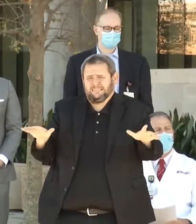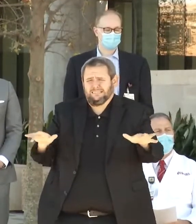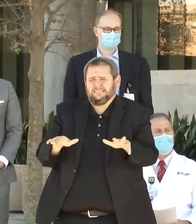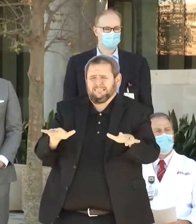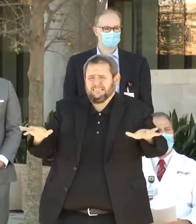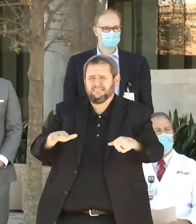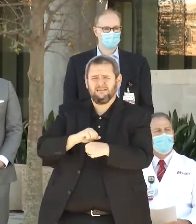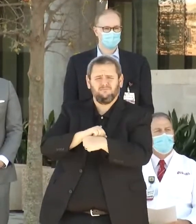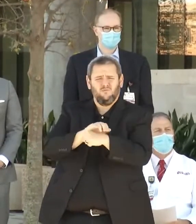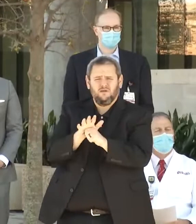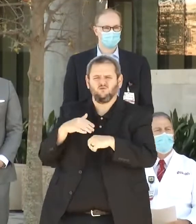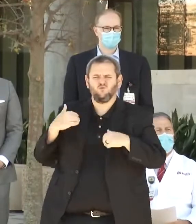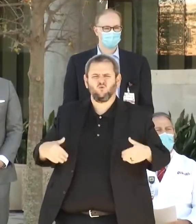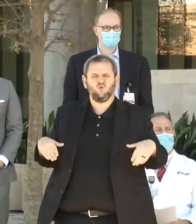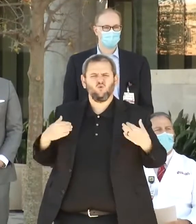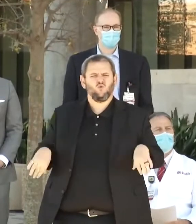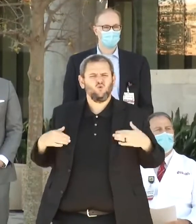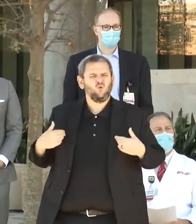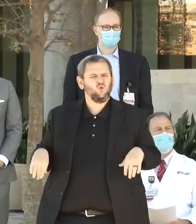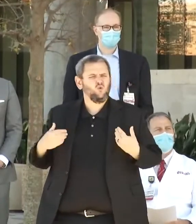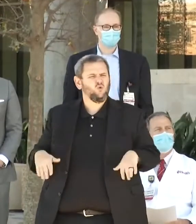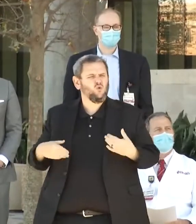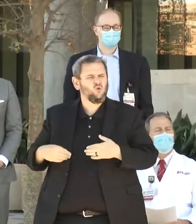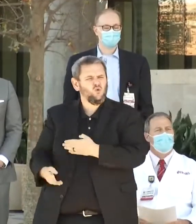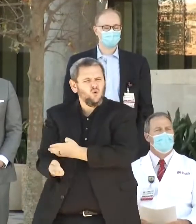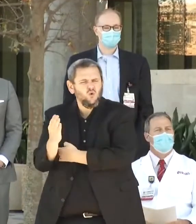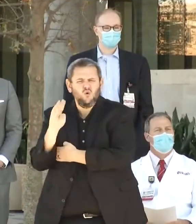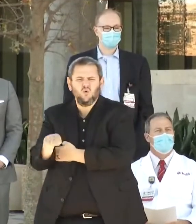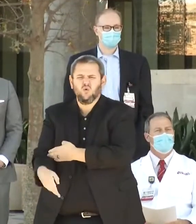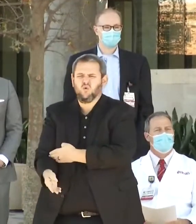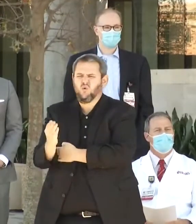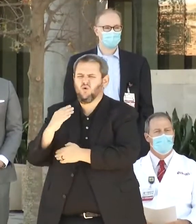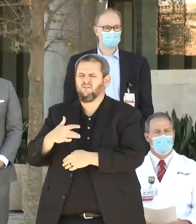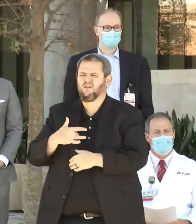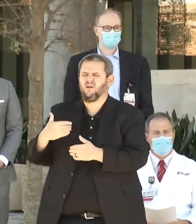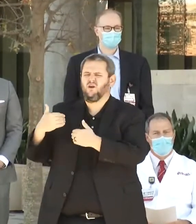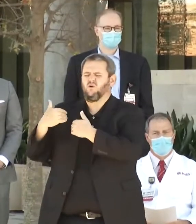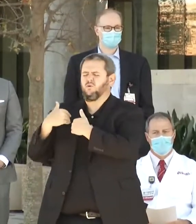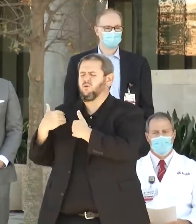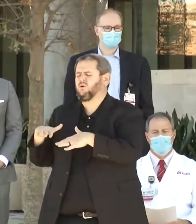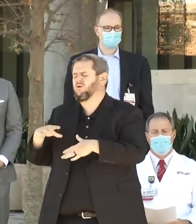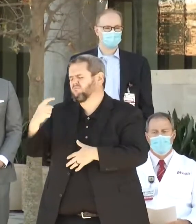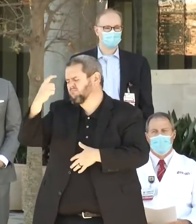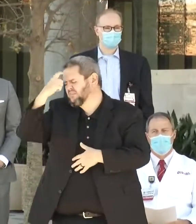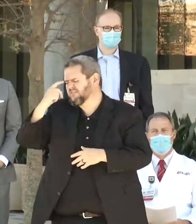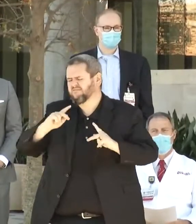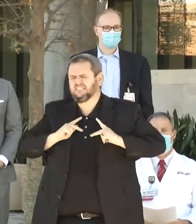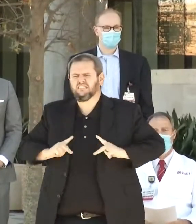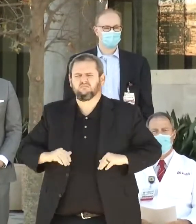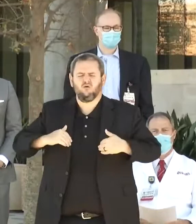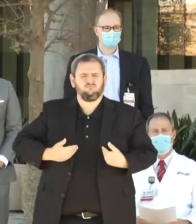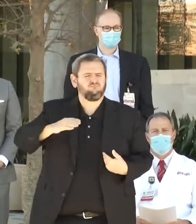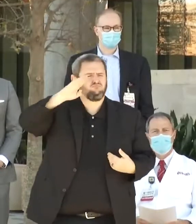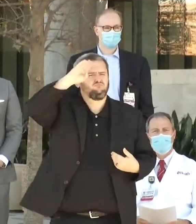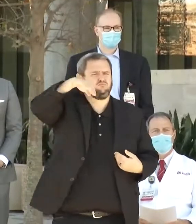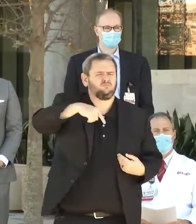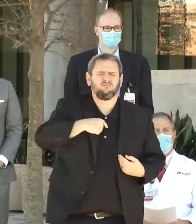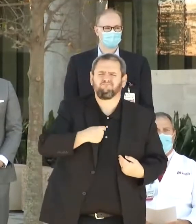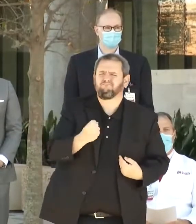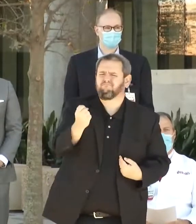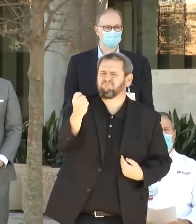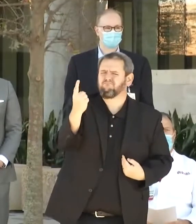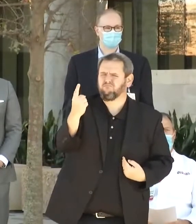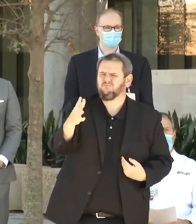hours. You feel the weight both physically and emotionally. And on behalf of Oklahomans, I